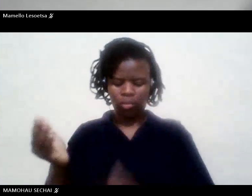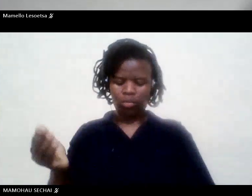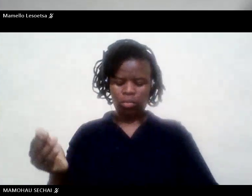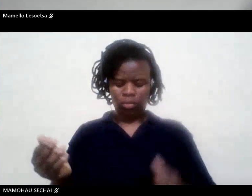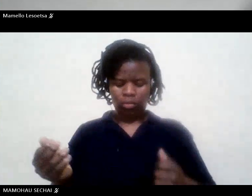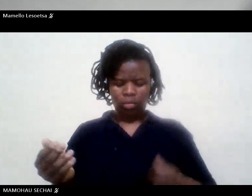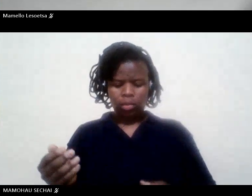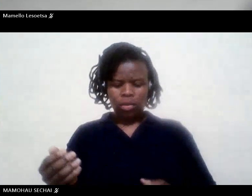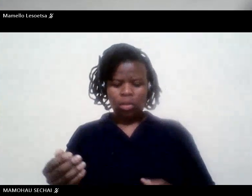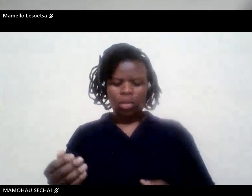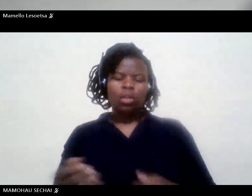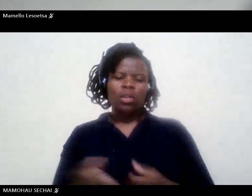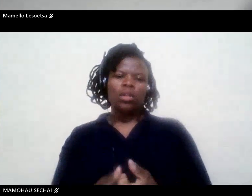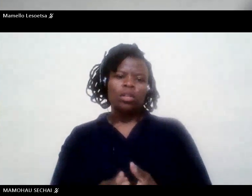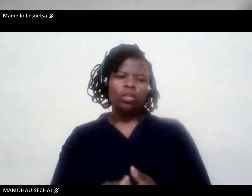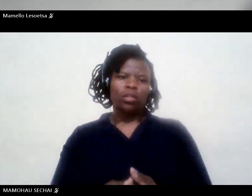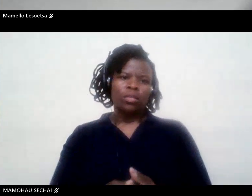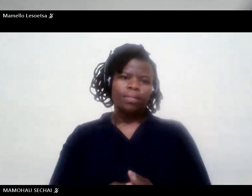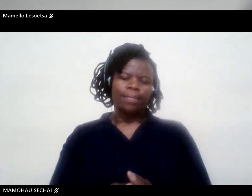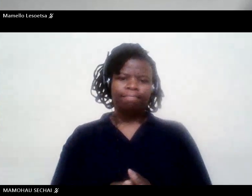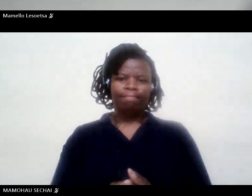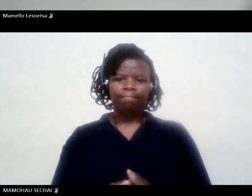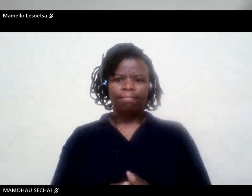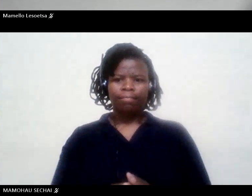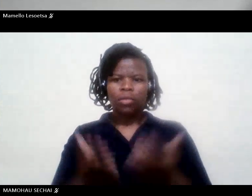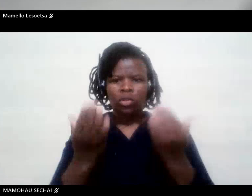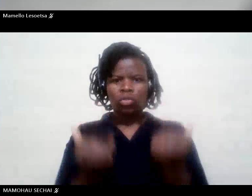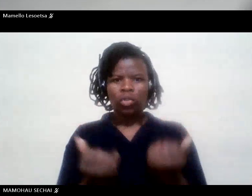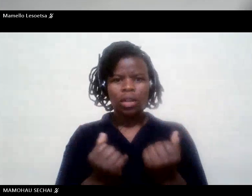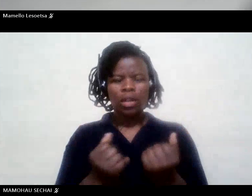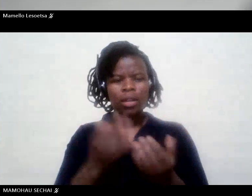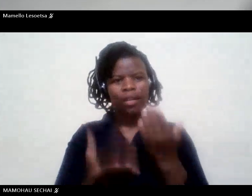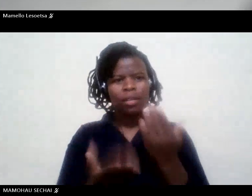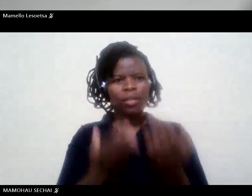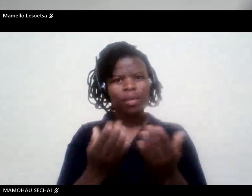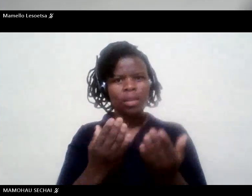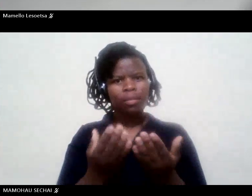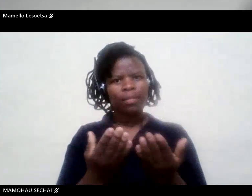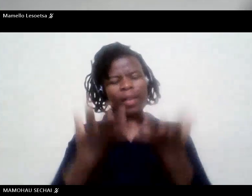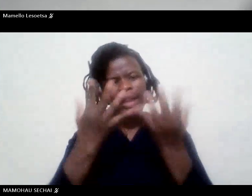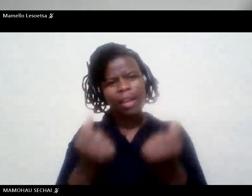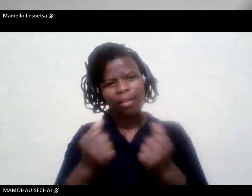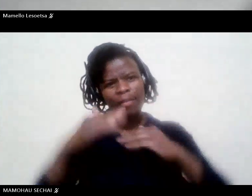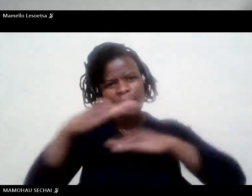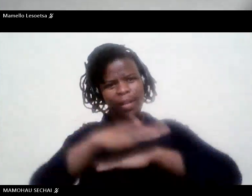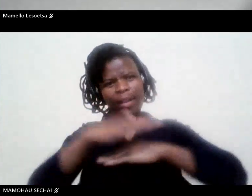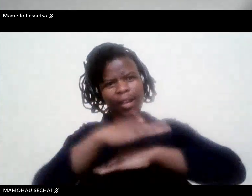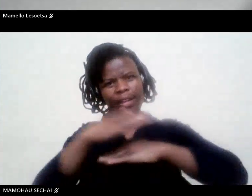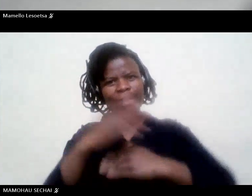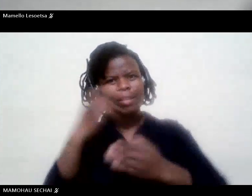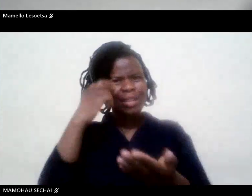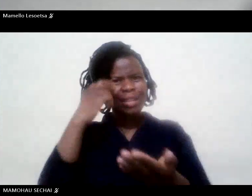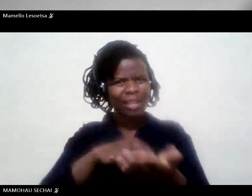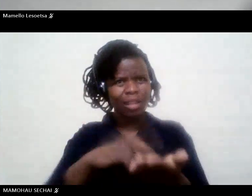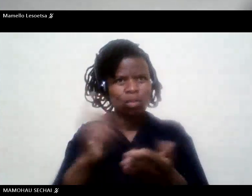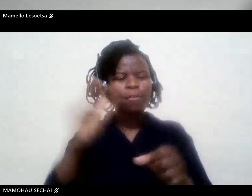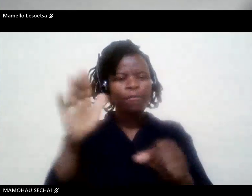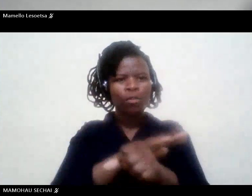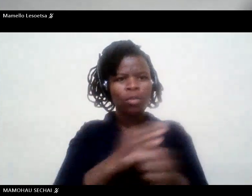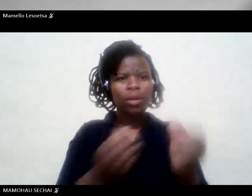So think about it this way. You have access. Access needs to lead to full participation, and full participation needs to lead